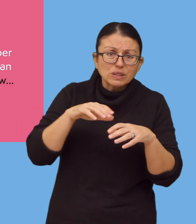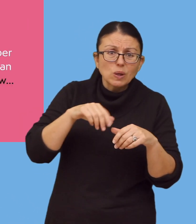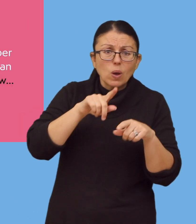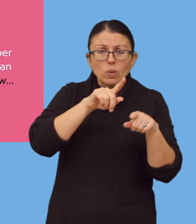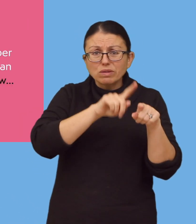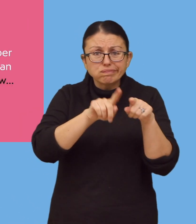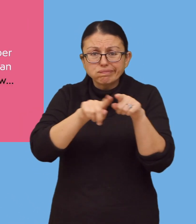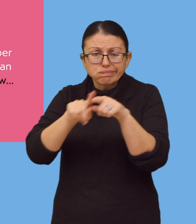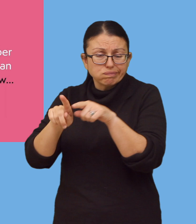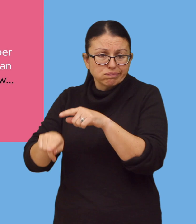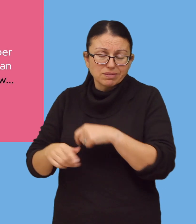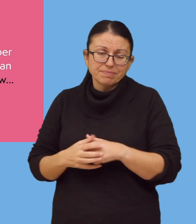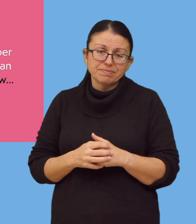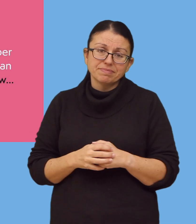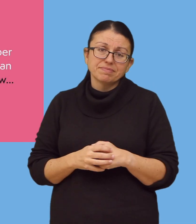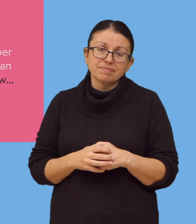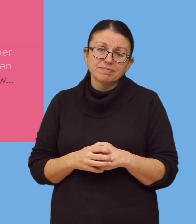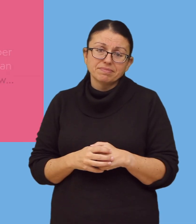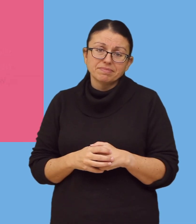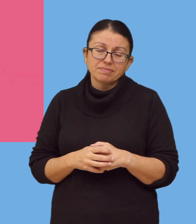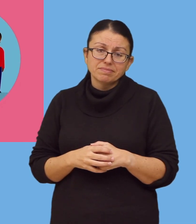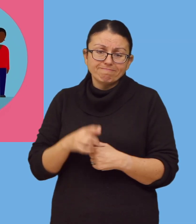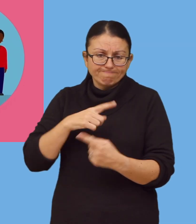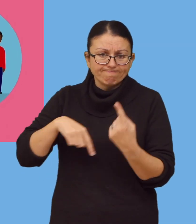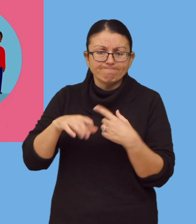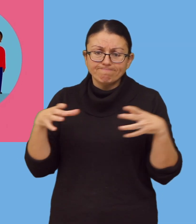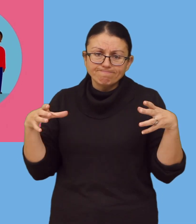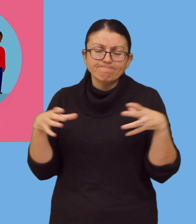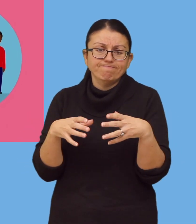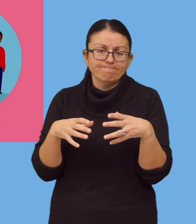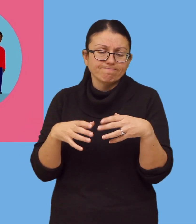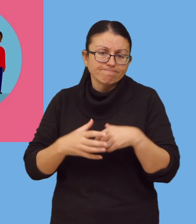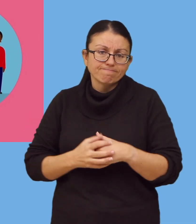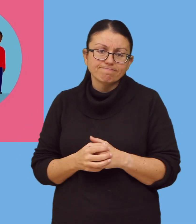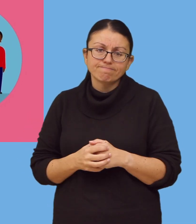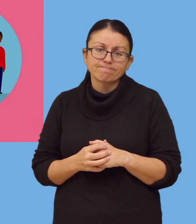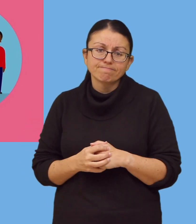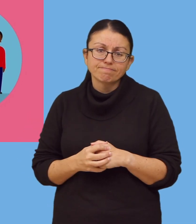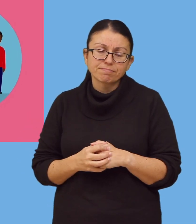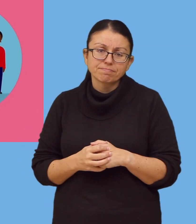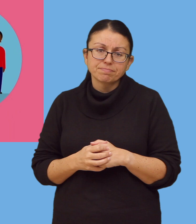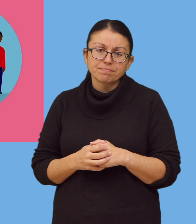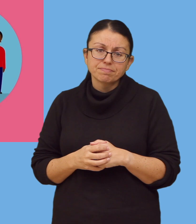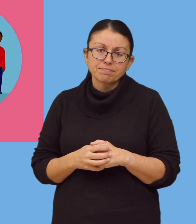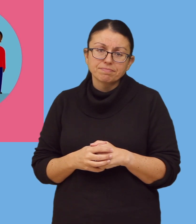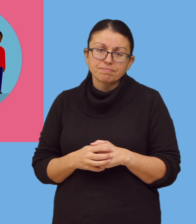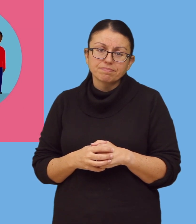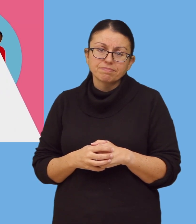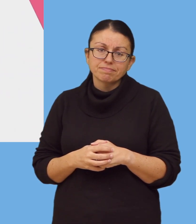There are a number of changes you can make yourself now, which can improve your health ahead of surgery and